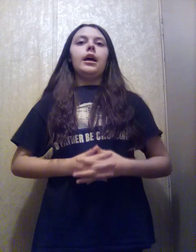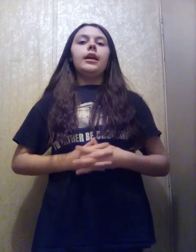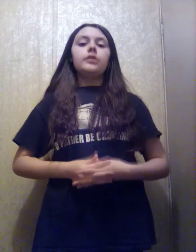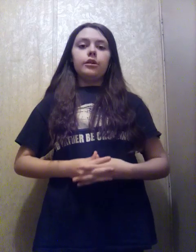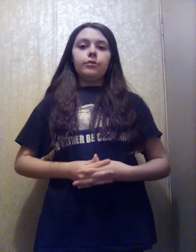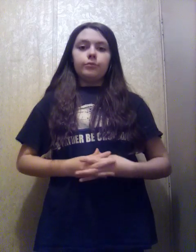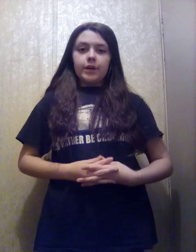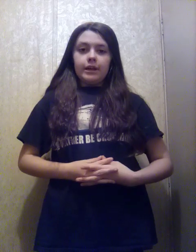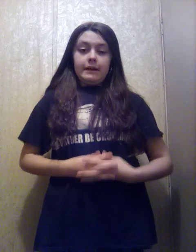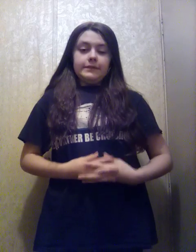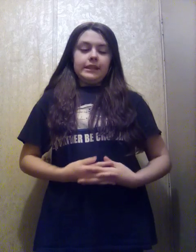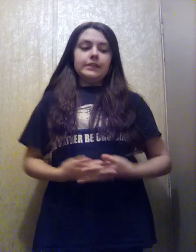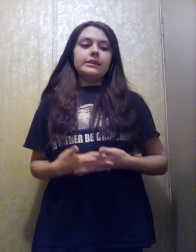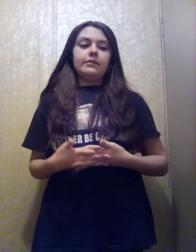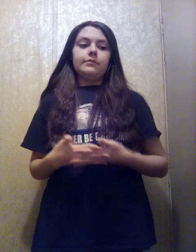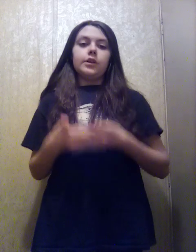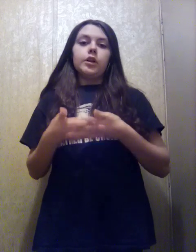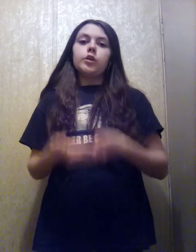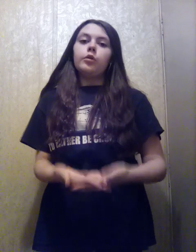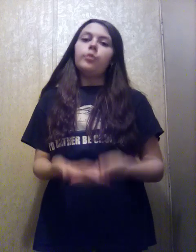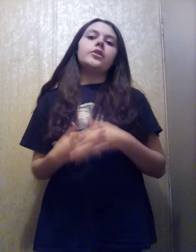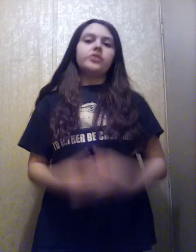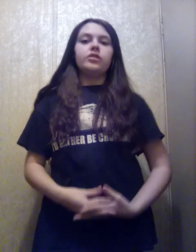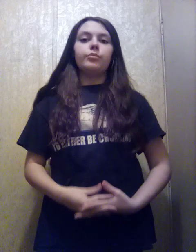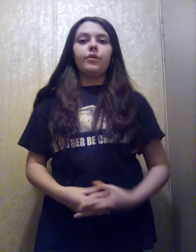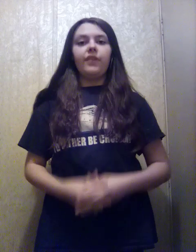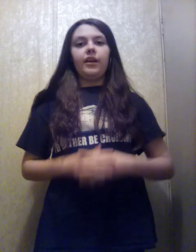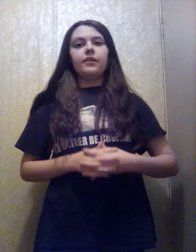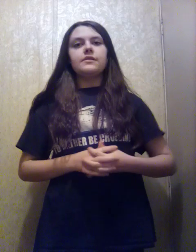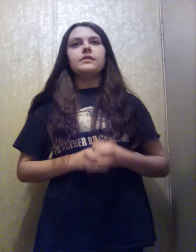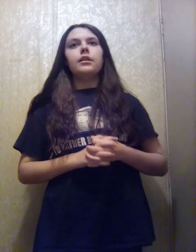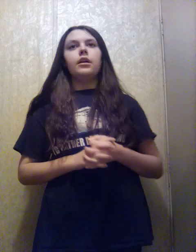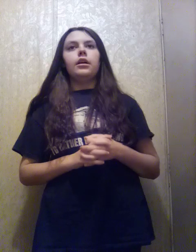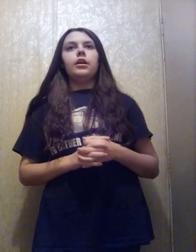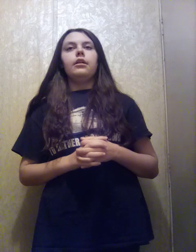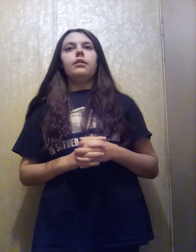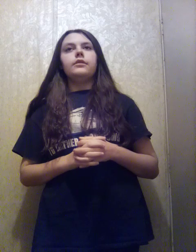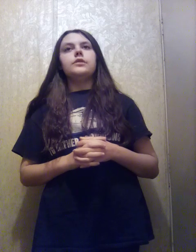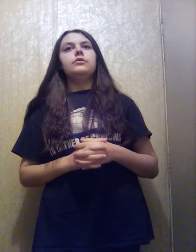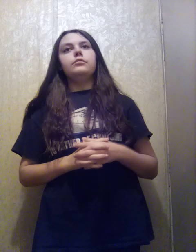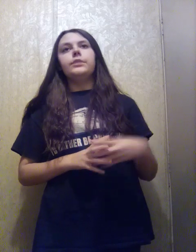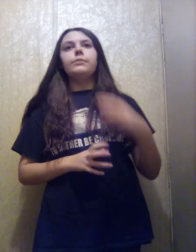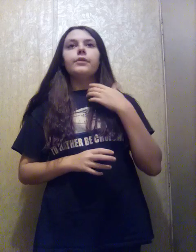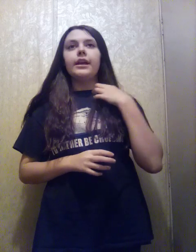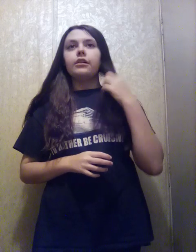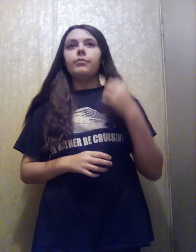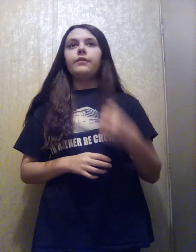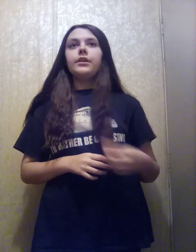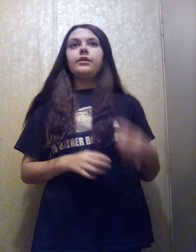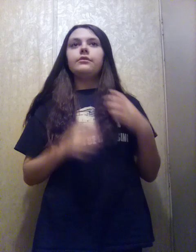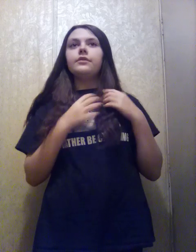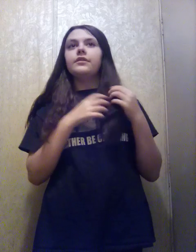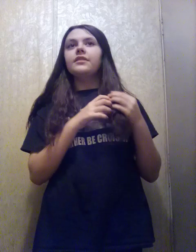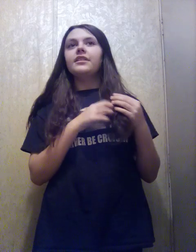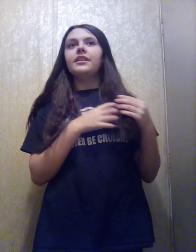I know I have said some questionable things to people hating on my videos,